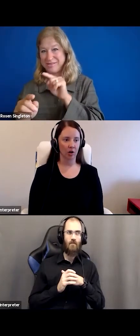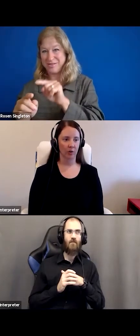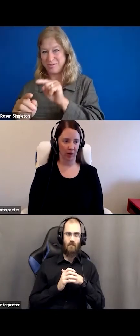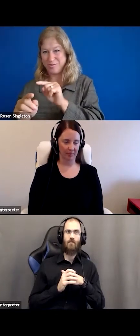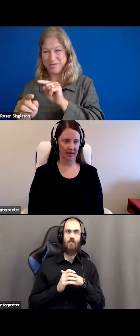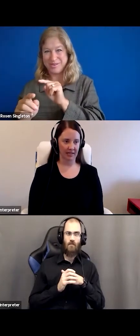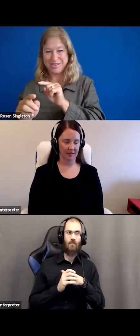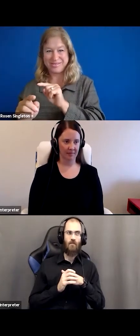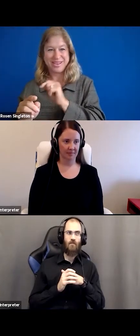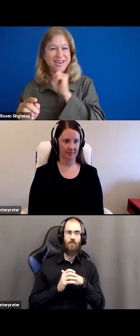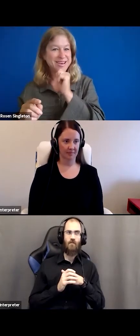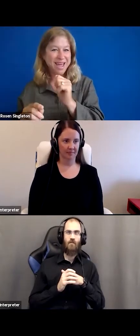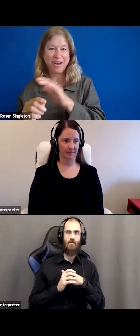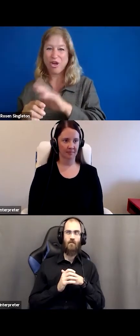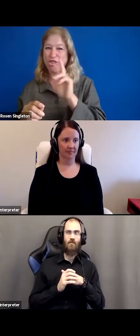their own website,